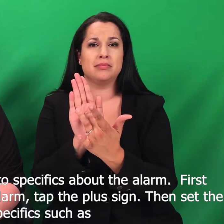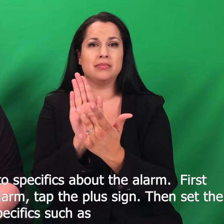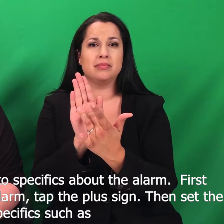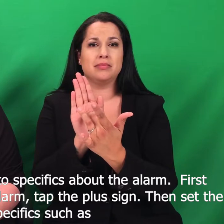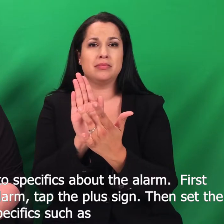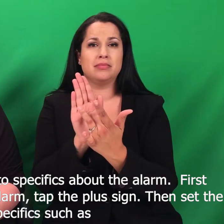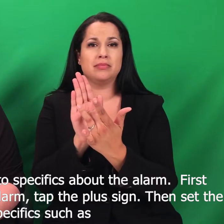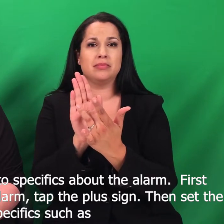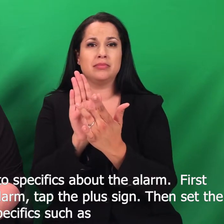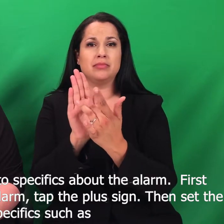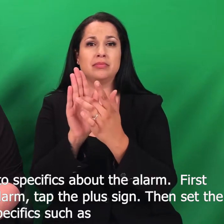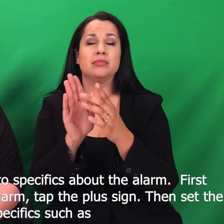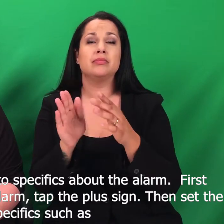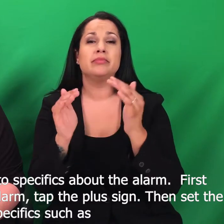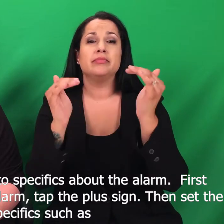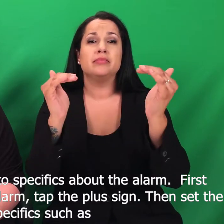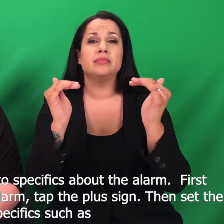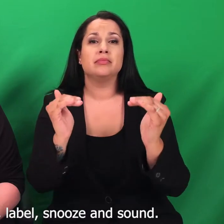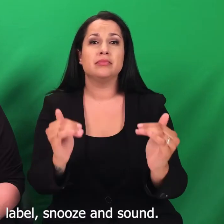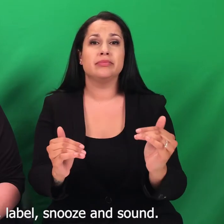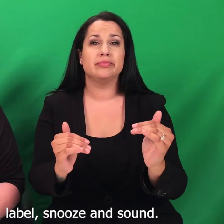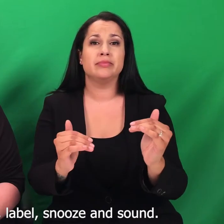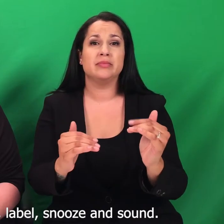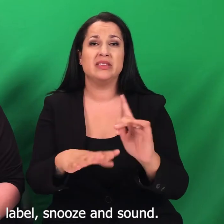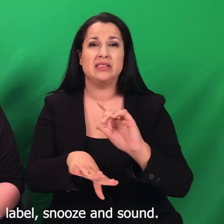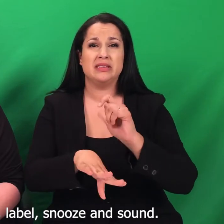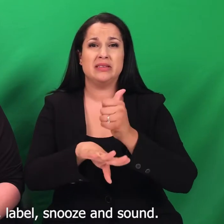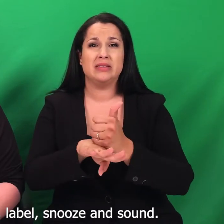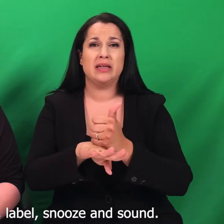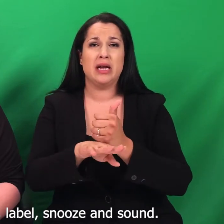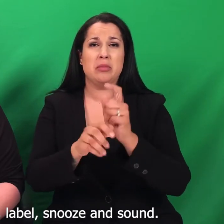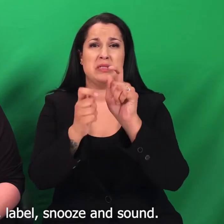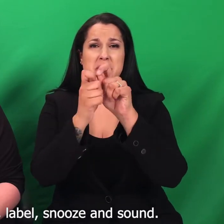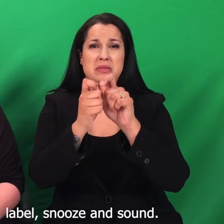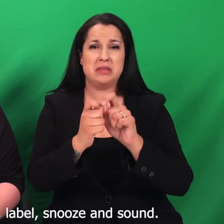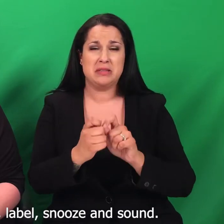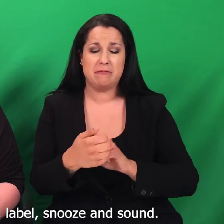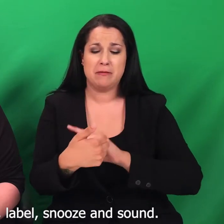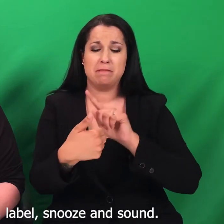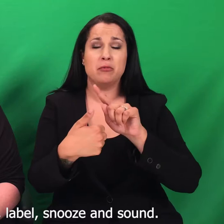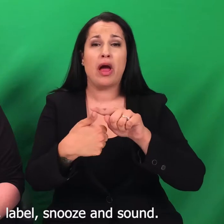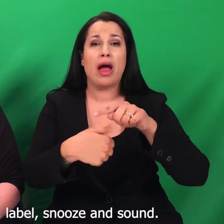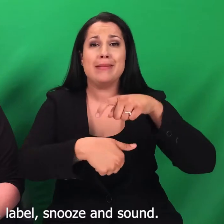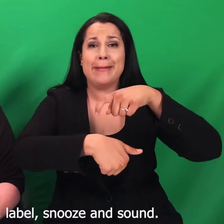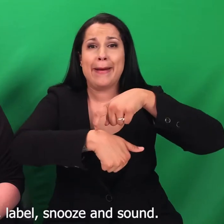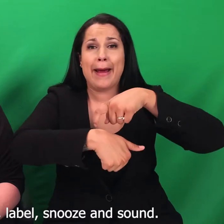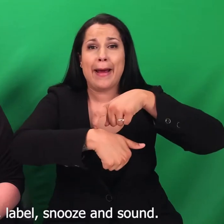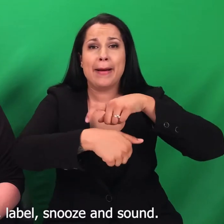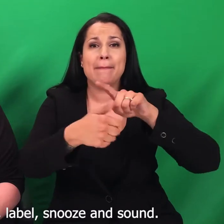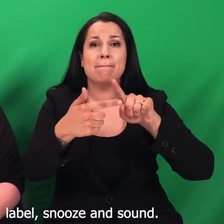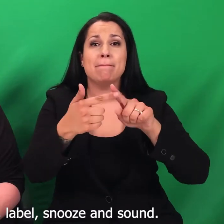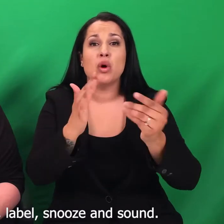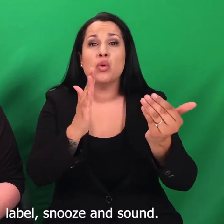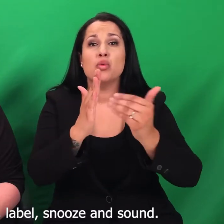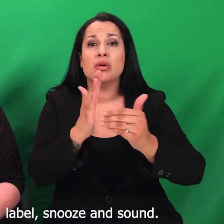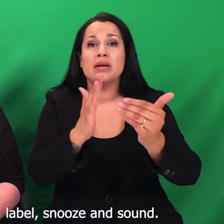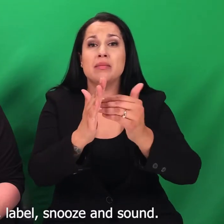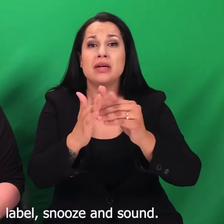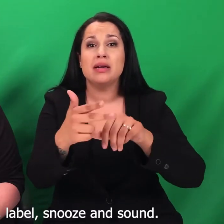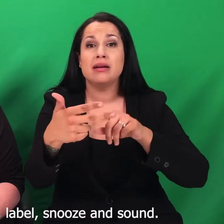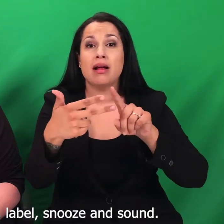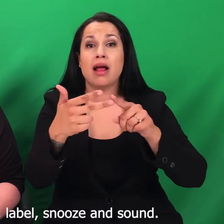Then, set the specifics such as time, repeat, label,